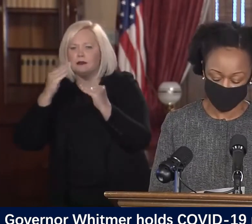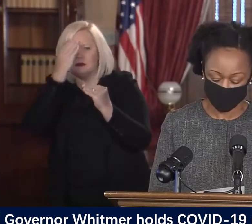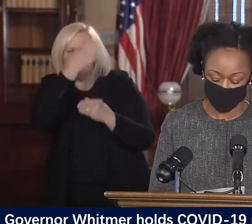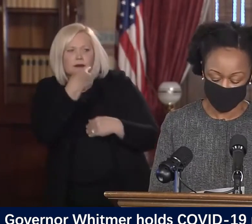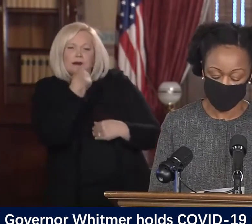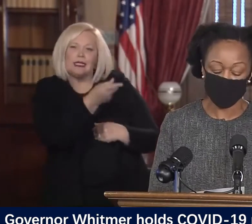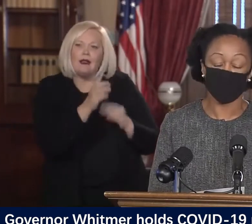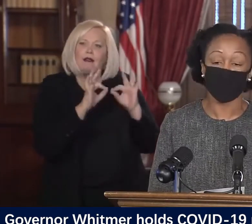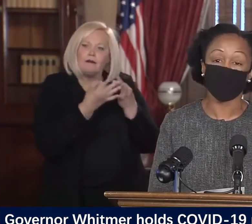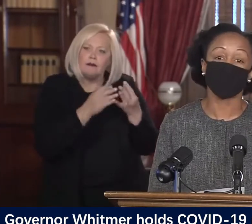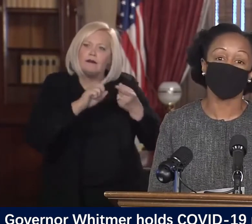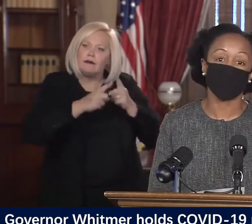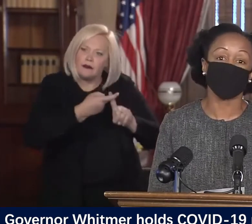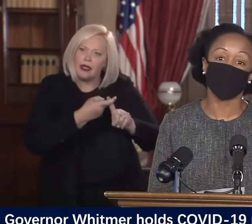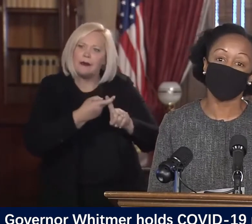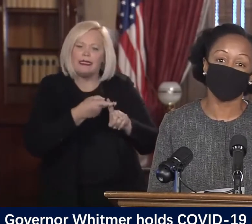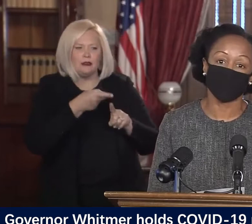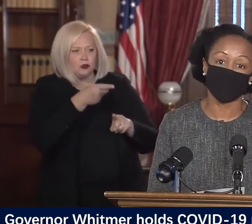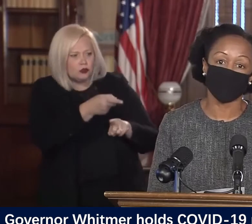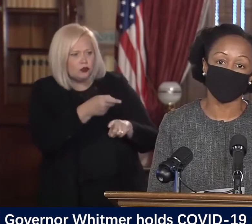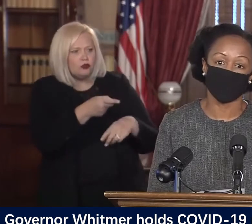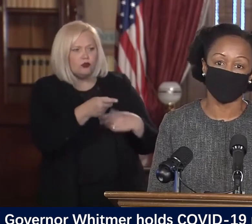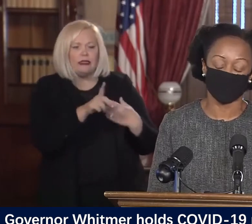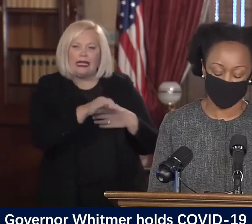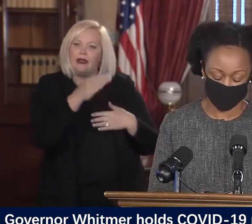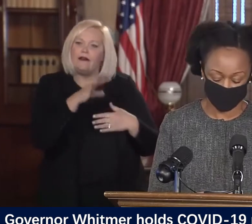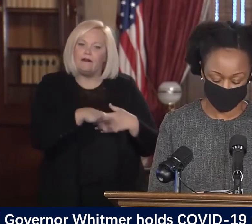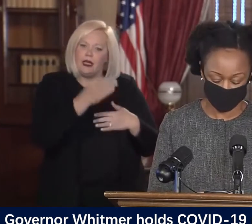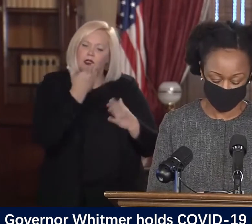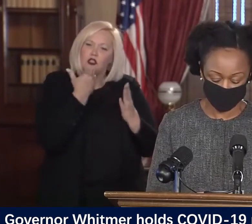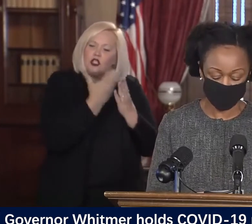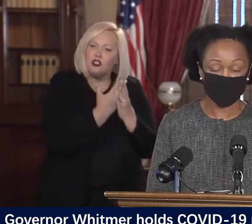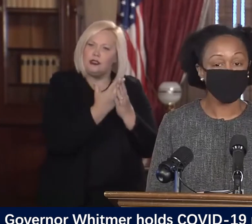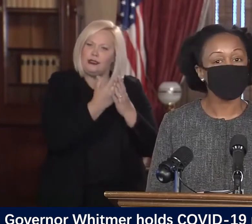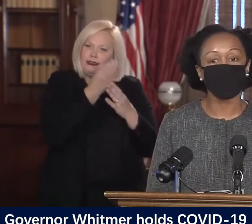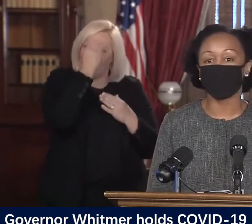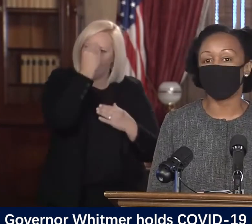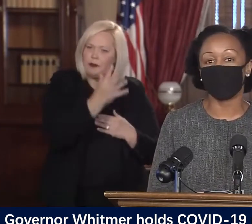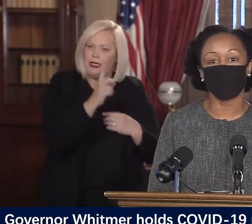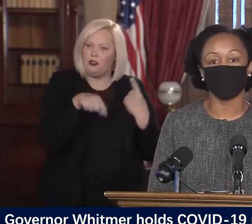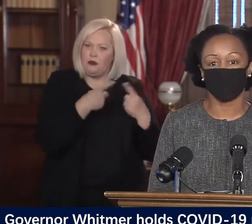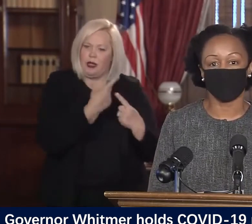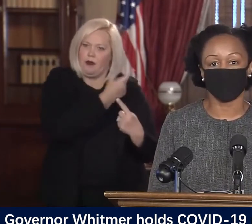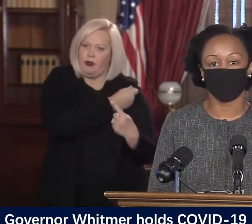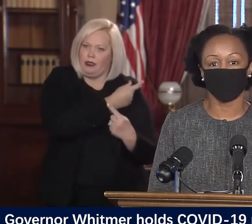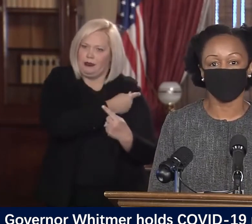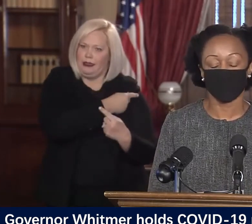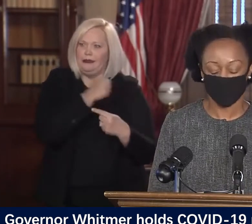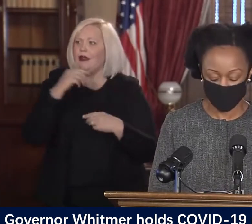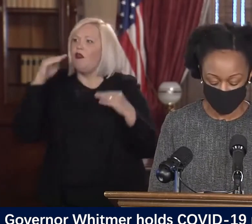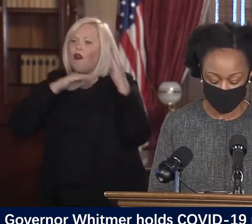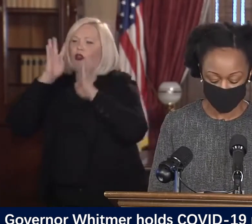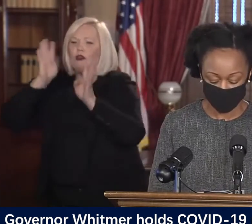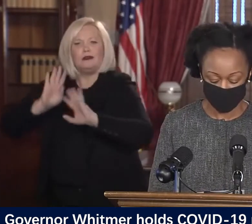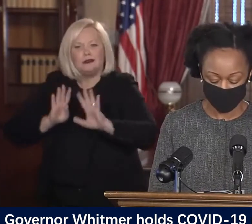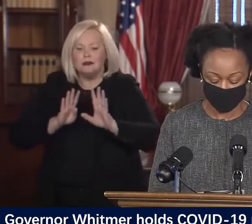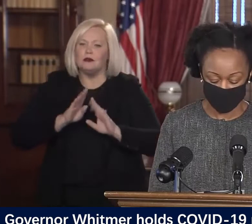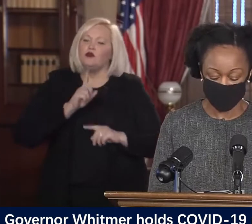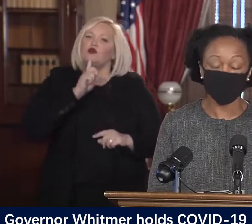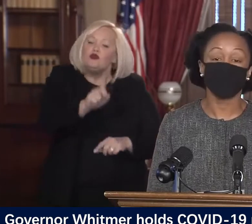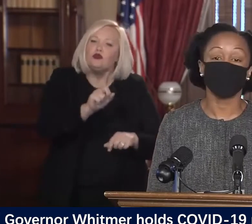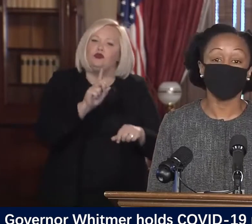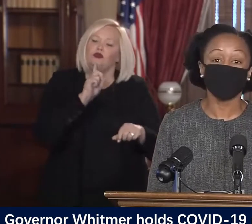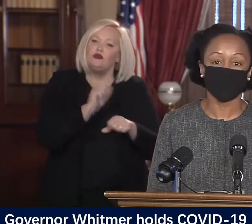family members know where to get good information about vaccines. We are almost there.